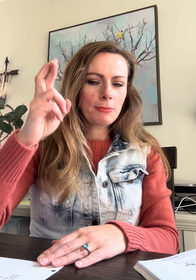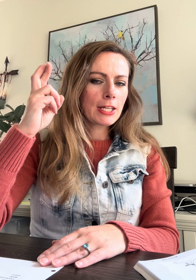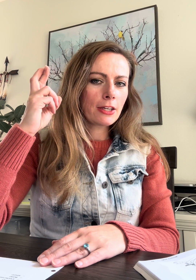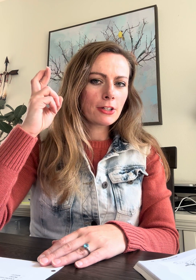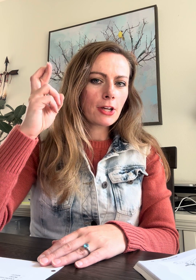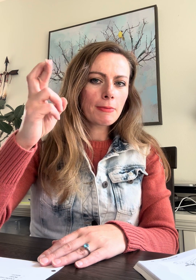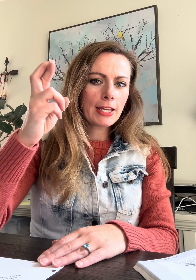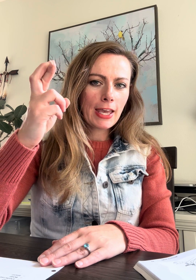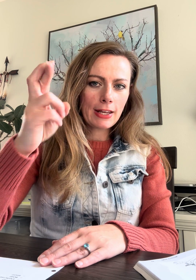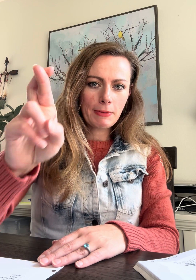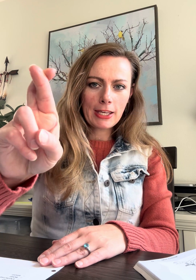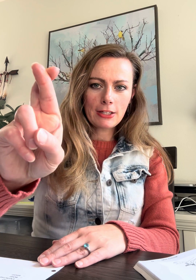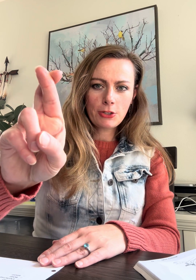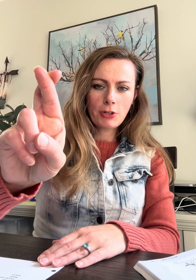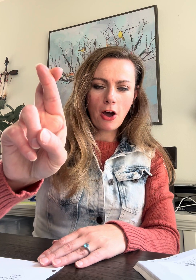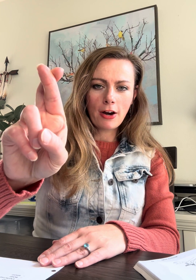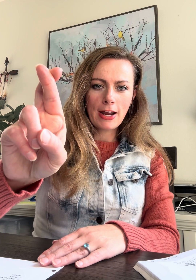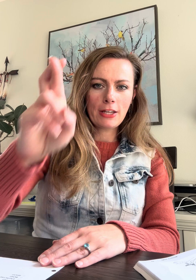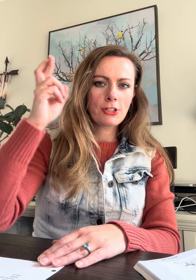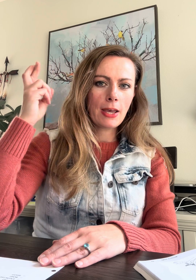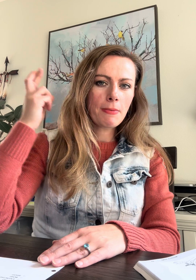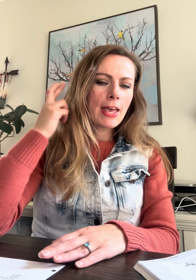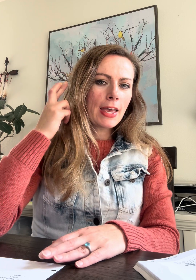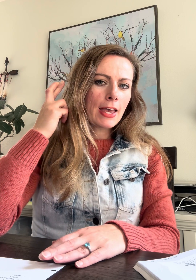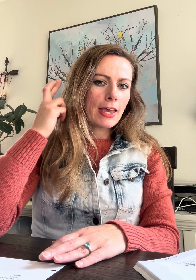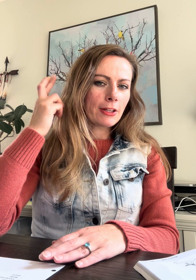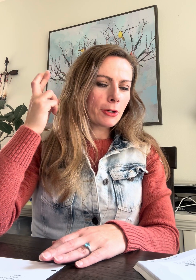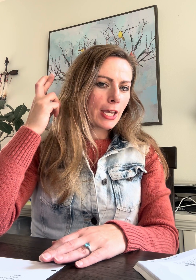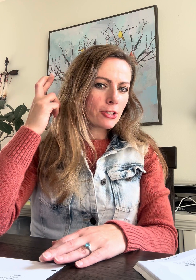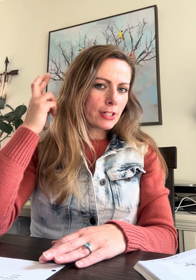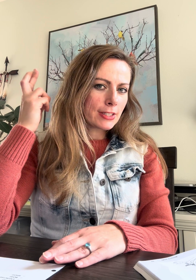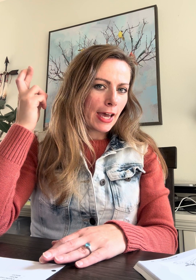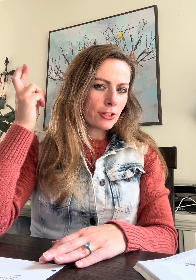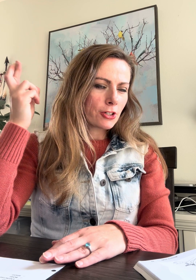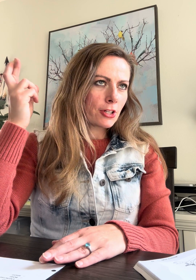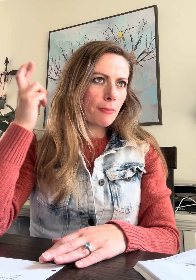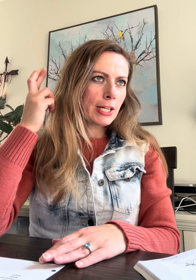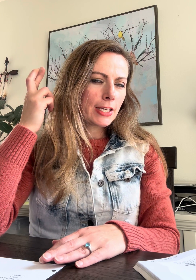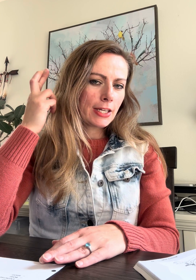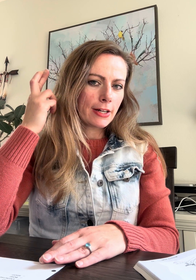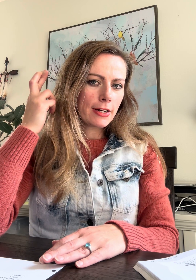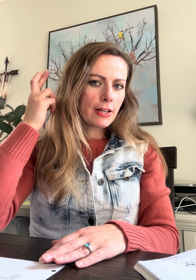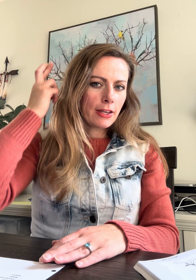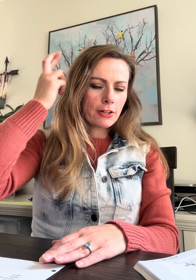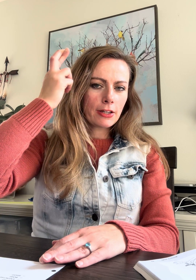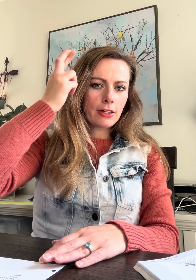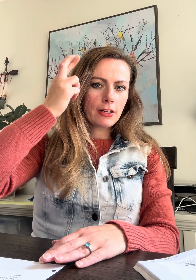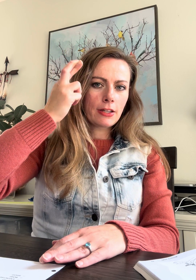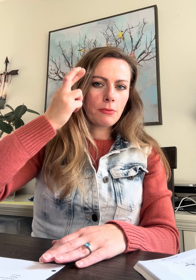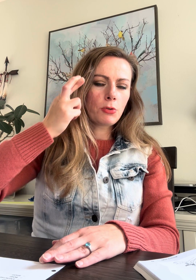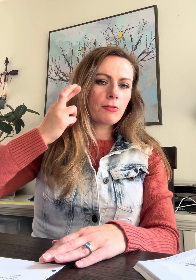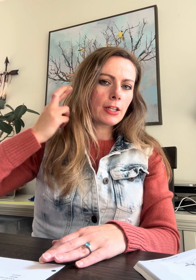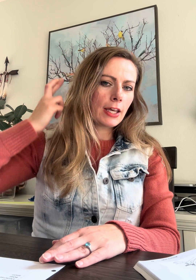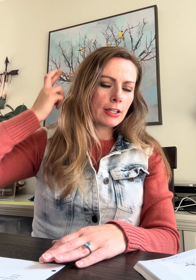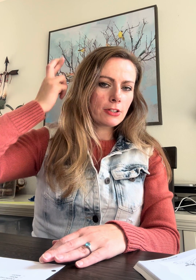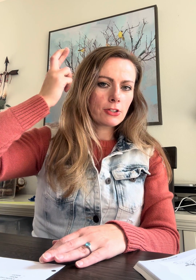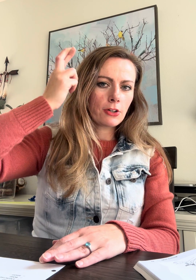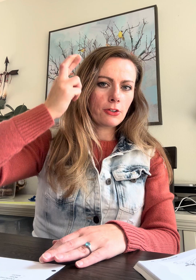Take your dominant hand, make it into an R hand shape, and the location is at your dominant ear. You're gonna move it like in a